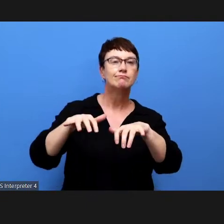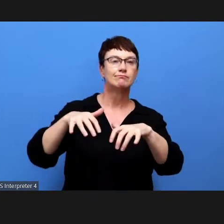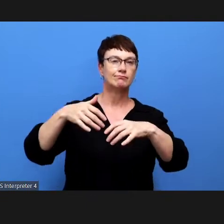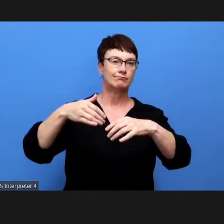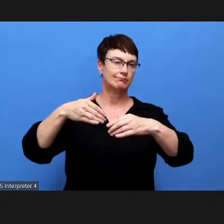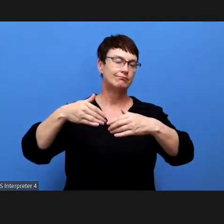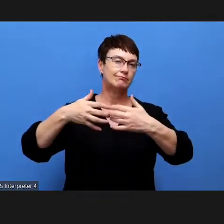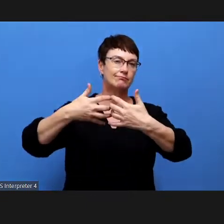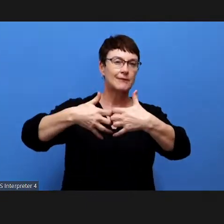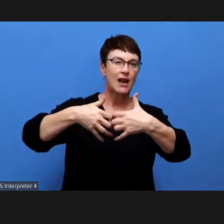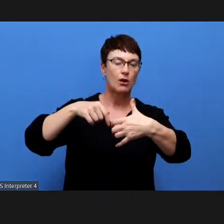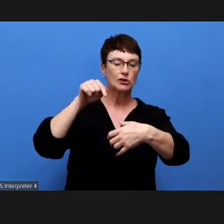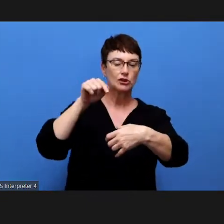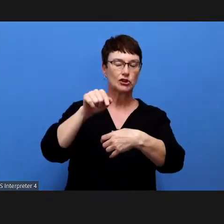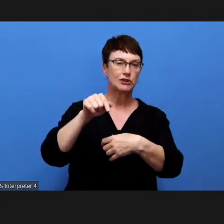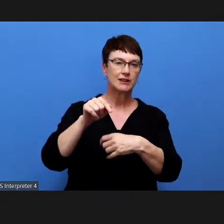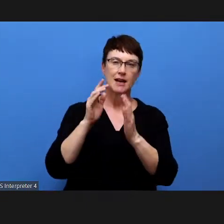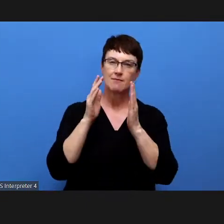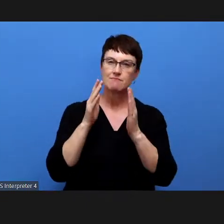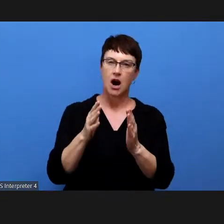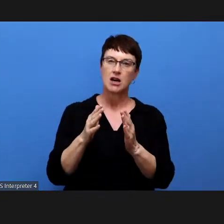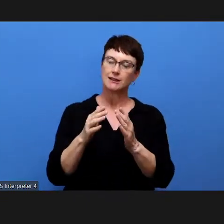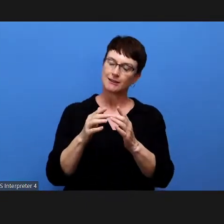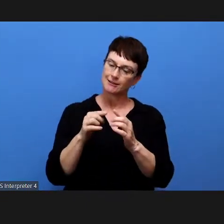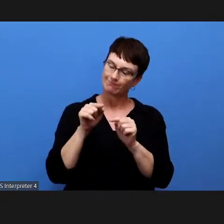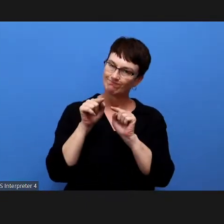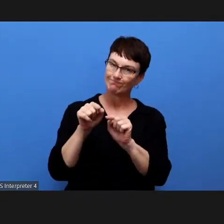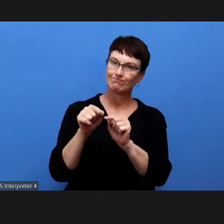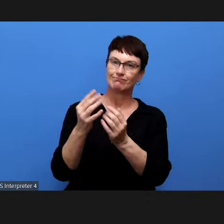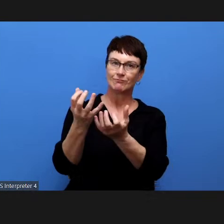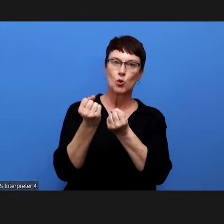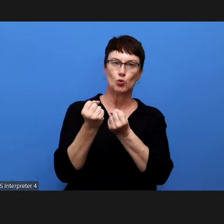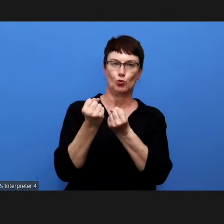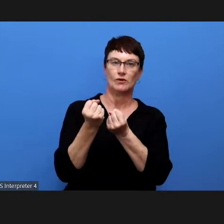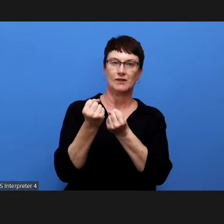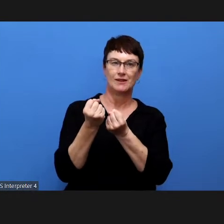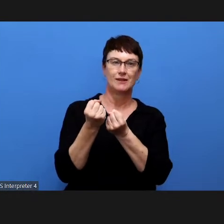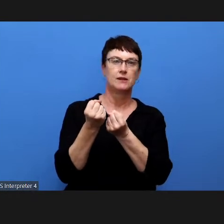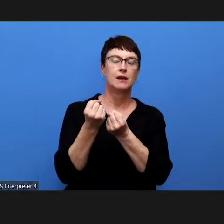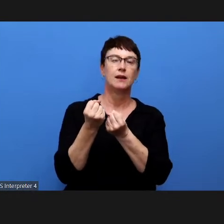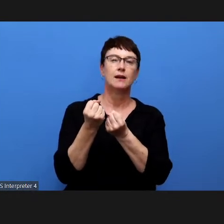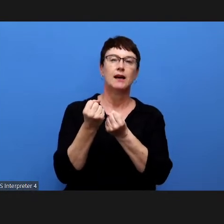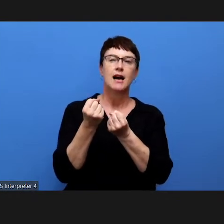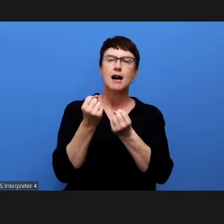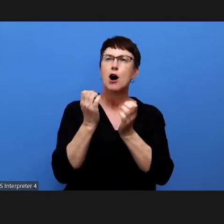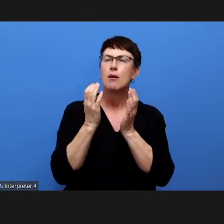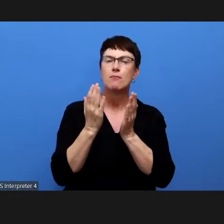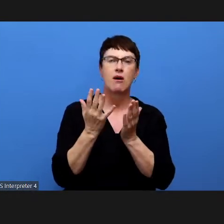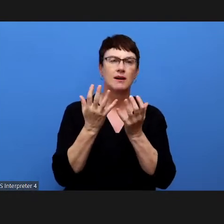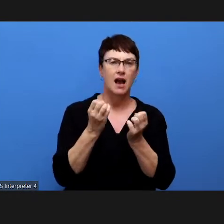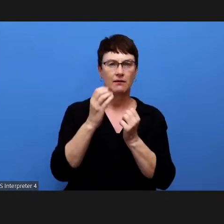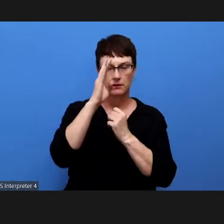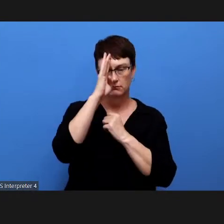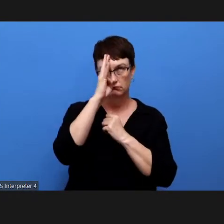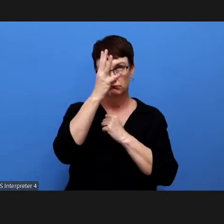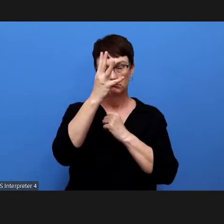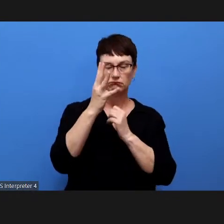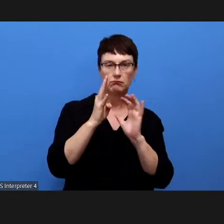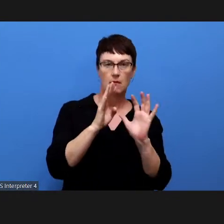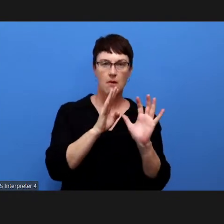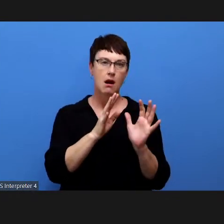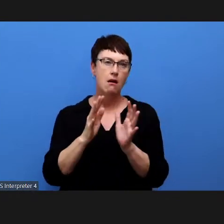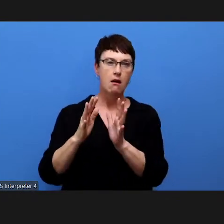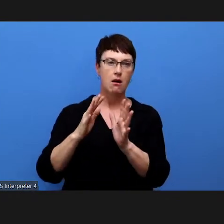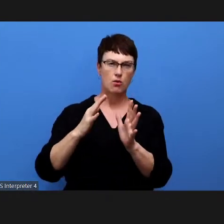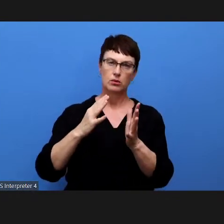Some estimates provide 35 scientists and engineers per 1 million inhabitants in Africa,